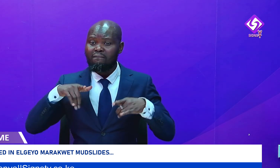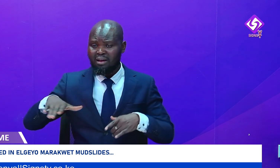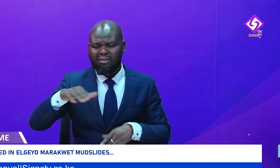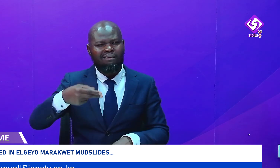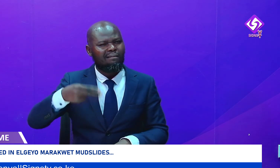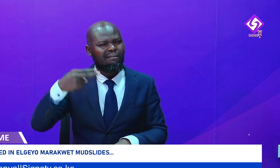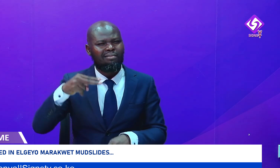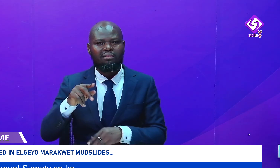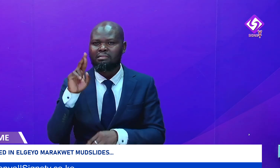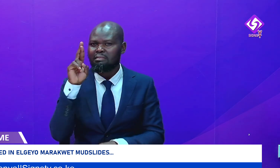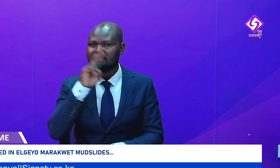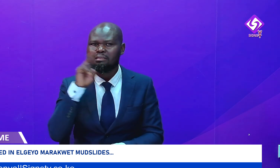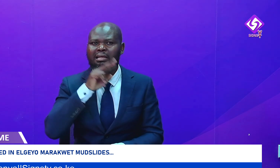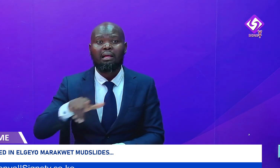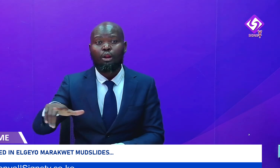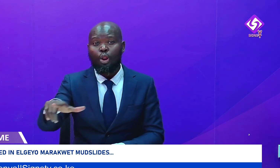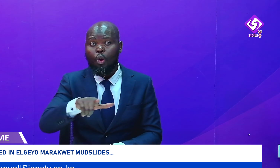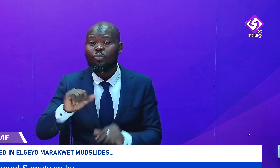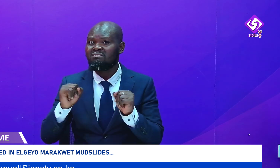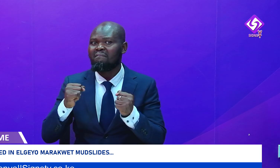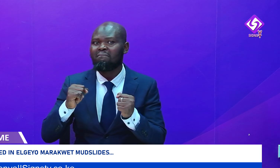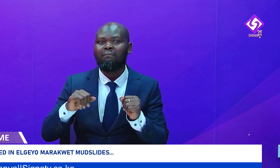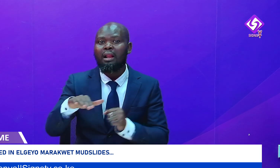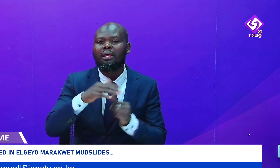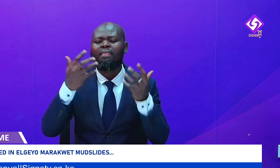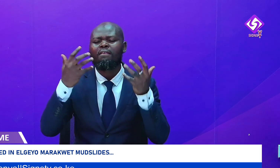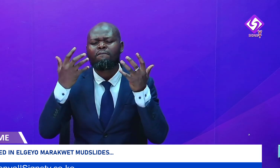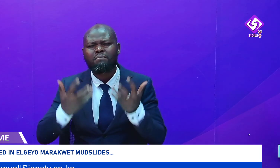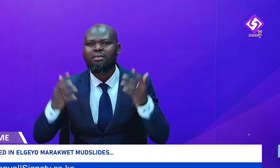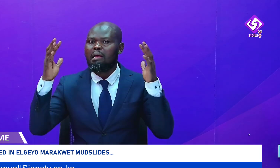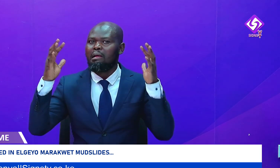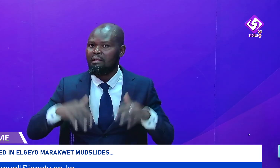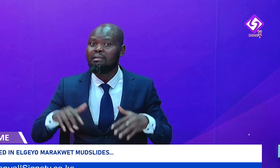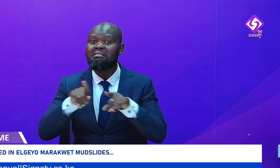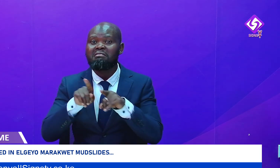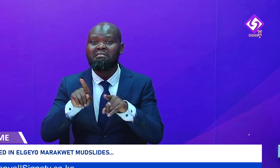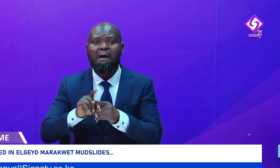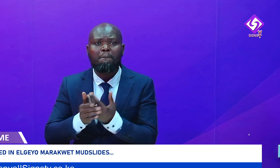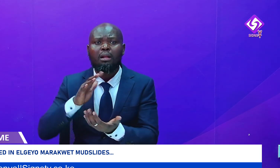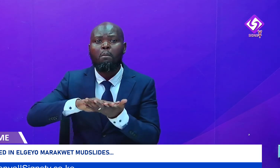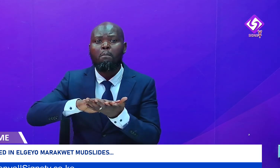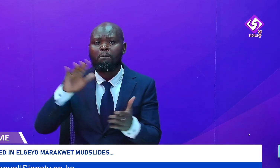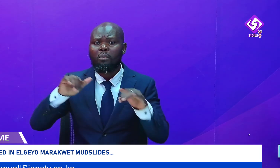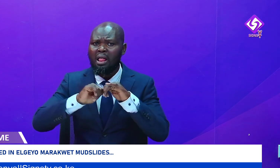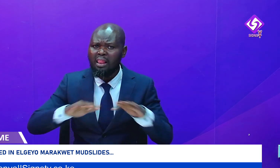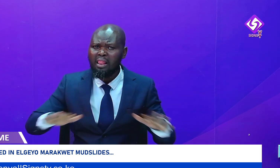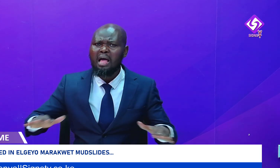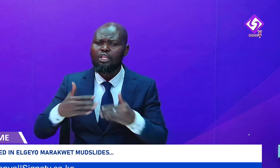Authorities have urged residents in high-risk areas to relocate to safer grounds as heavy rains continue to threaten more